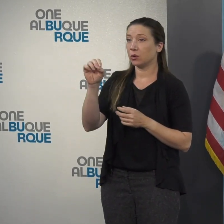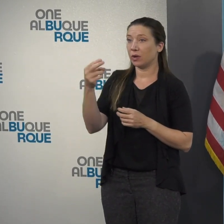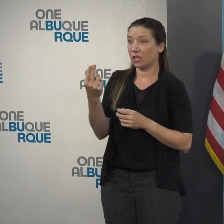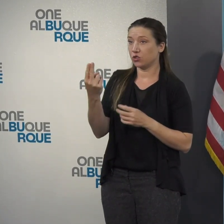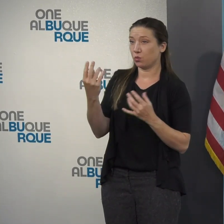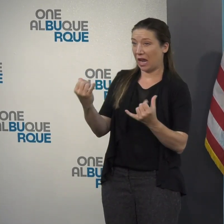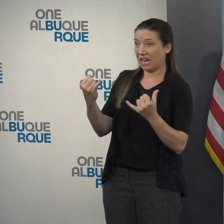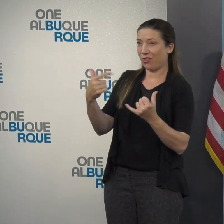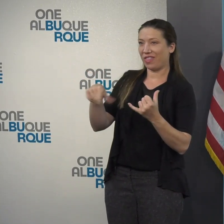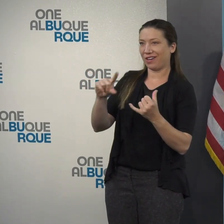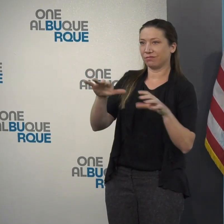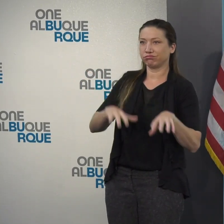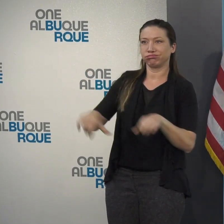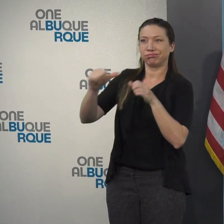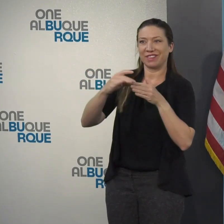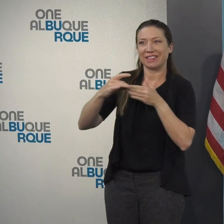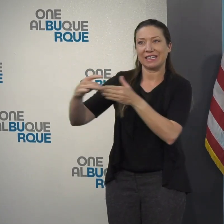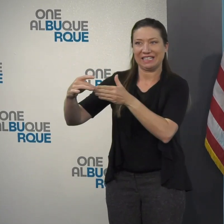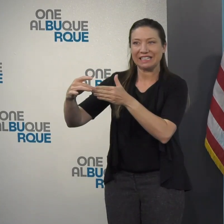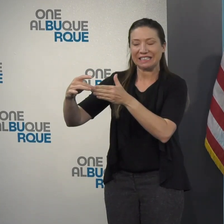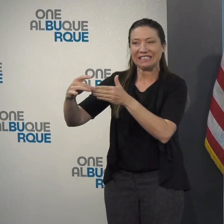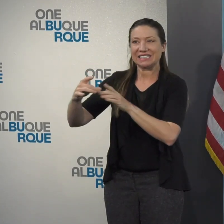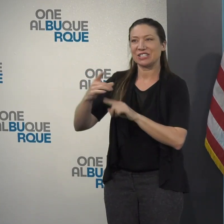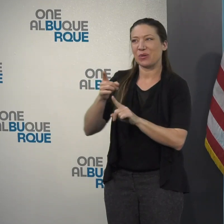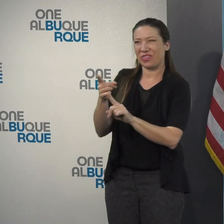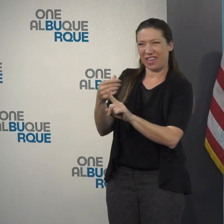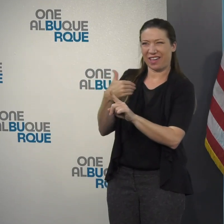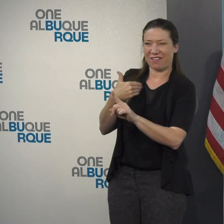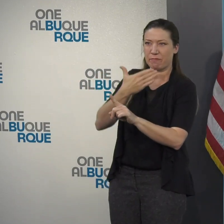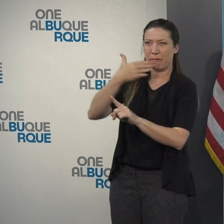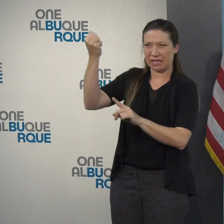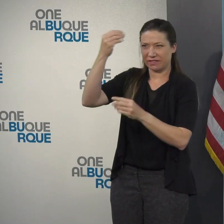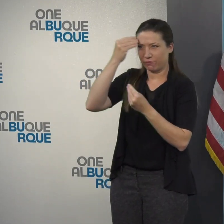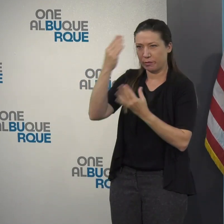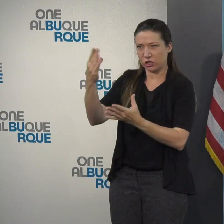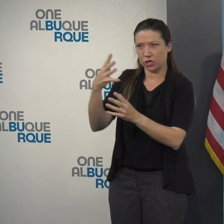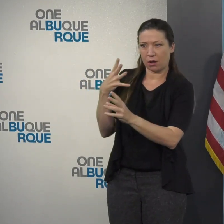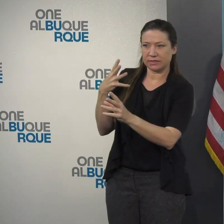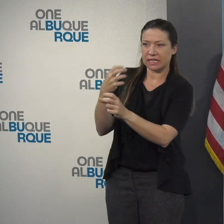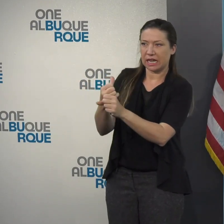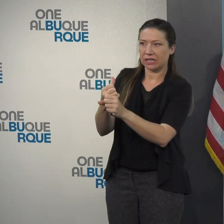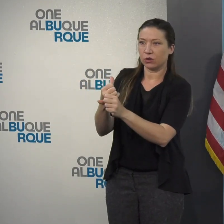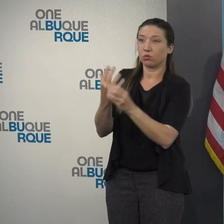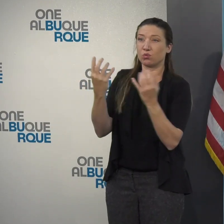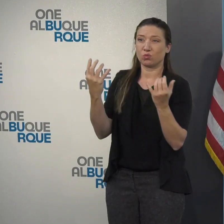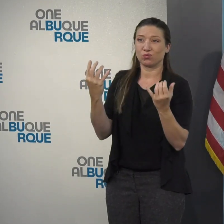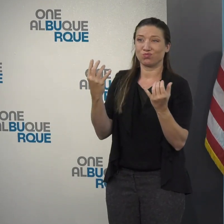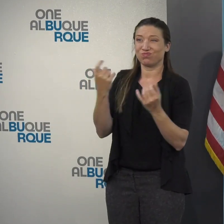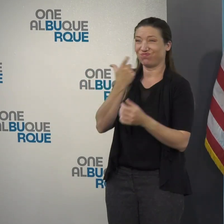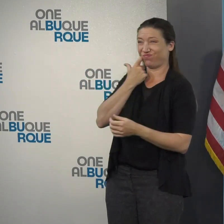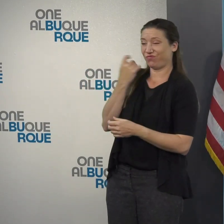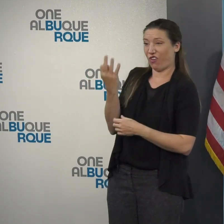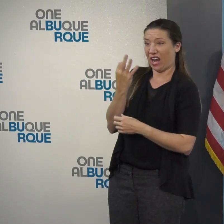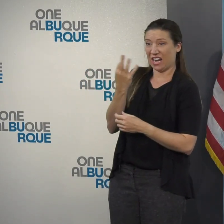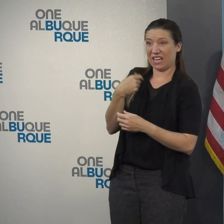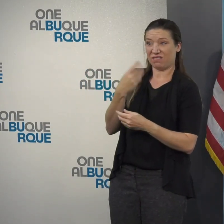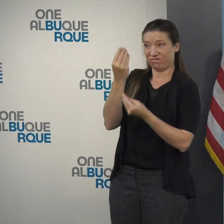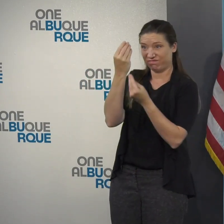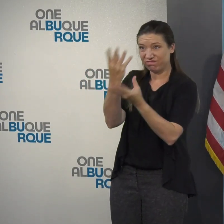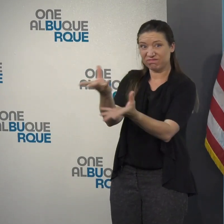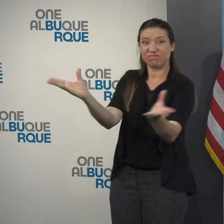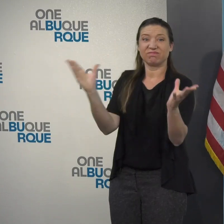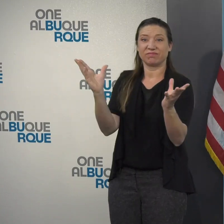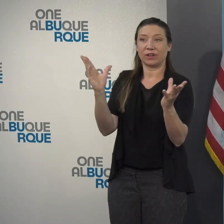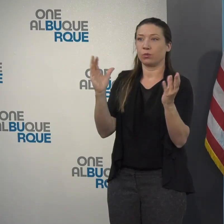quarterbacking that at this point, so I think they would have the most up-to-date information. We don't have anything different than what we shared on Friday, but we